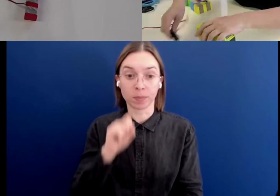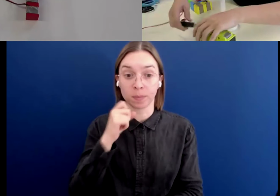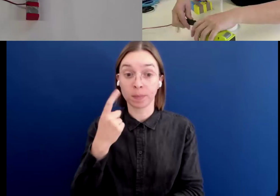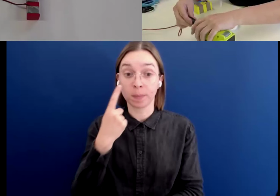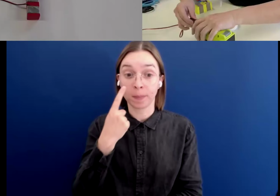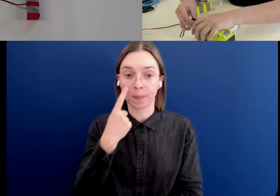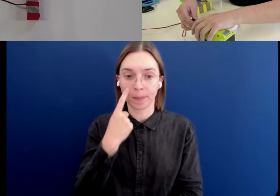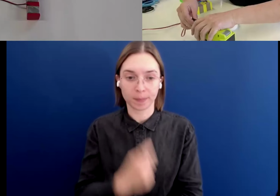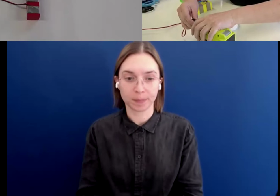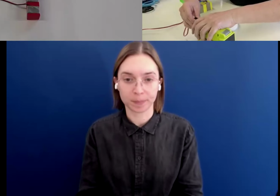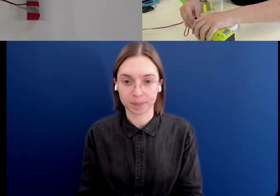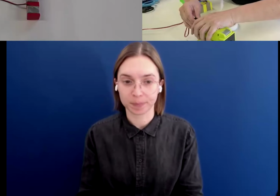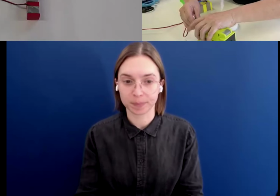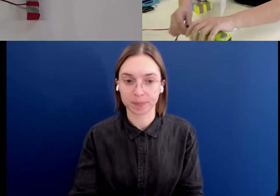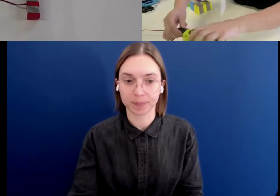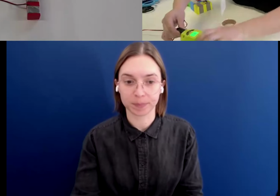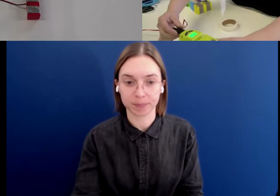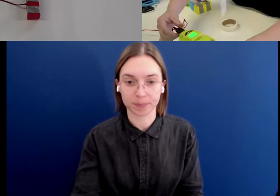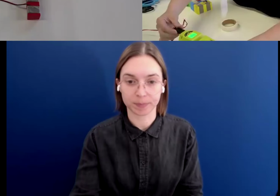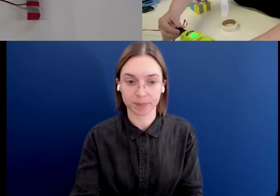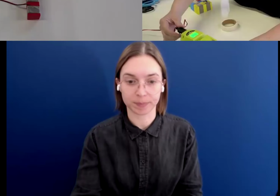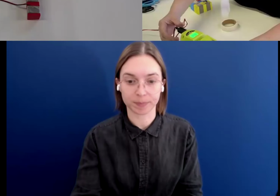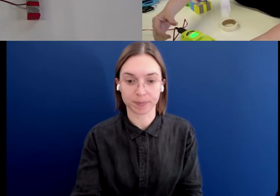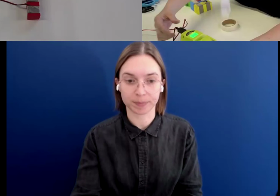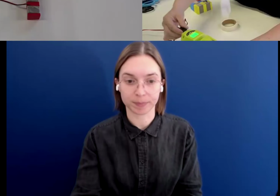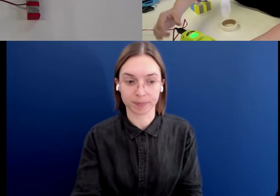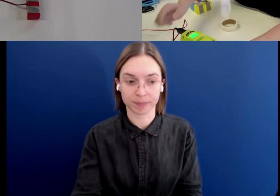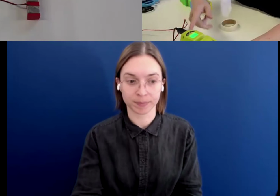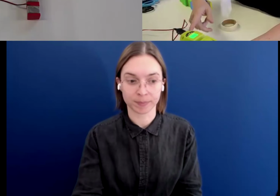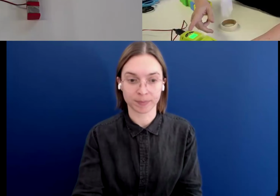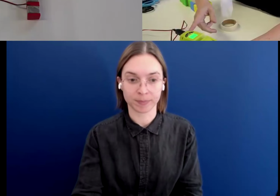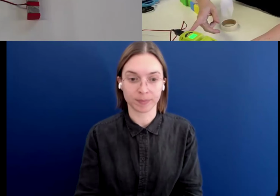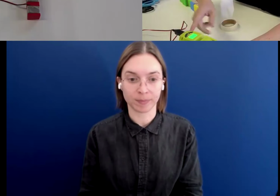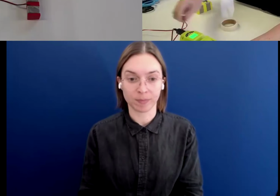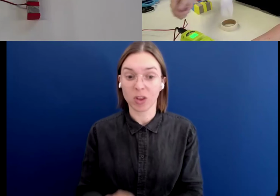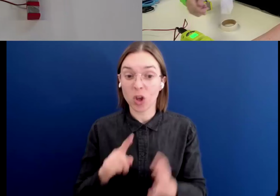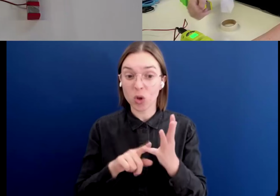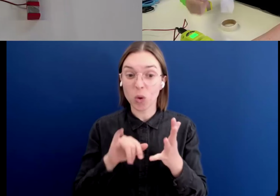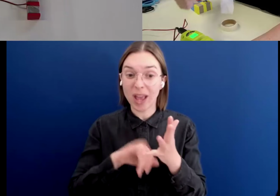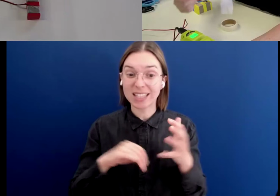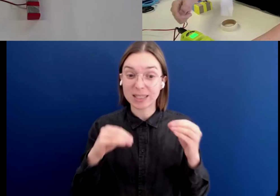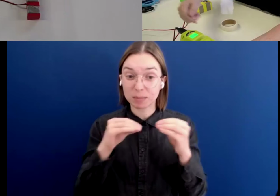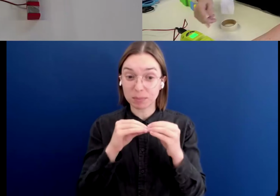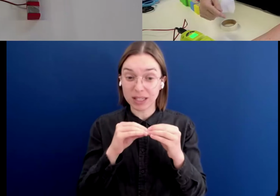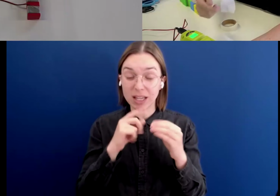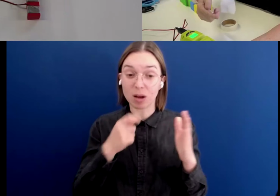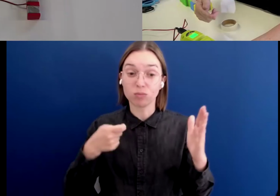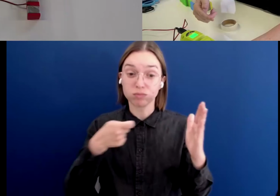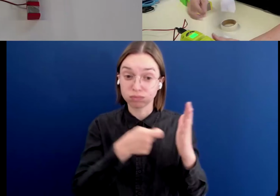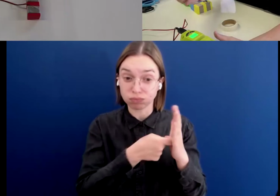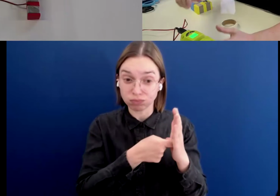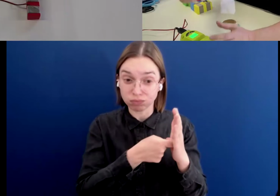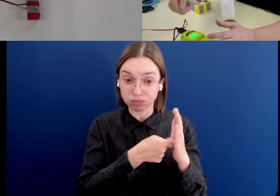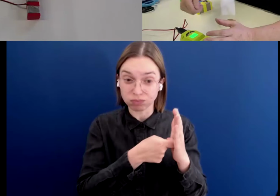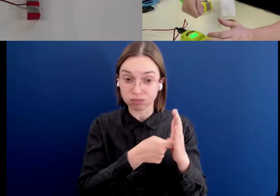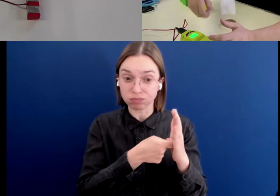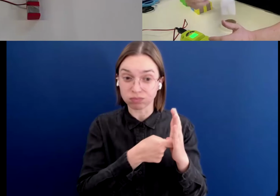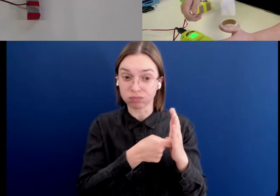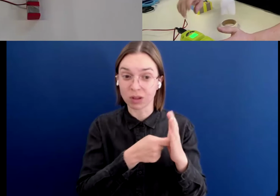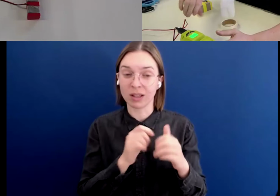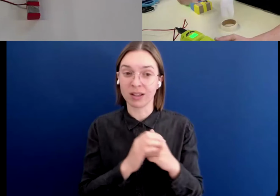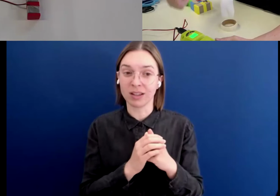Move those things out the way. Okay, so the USB just plugs straight in. It always goes in the third way over. You